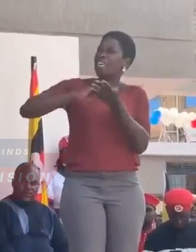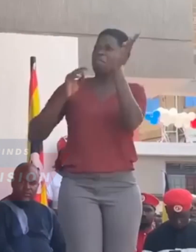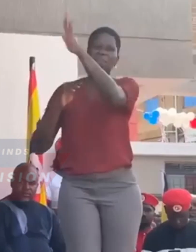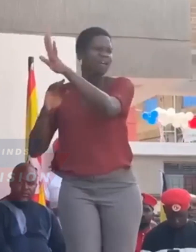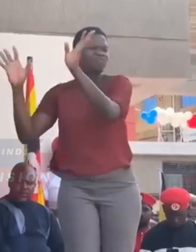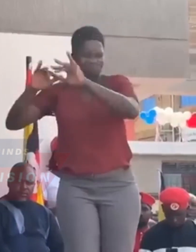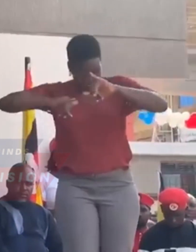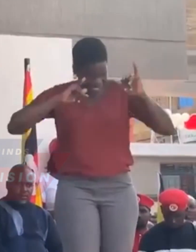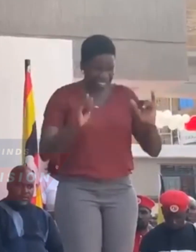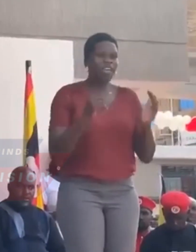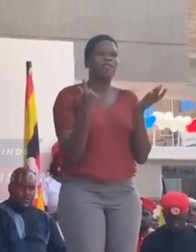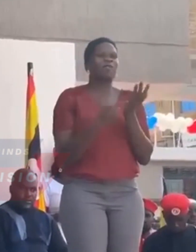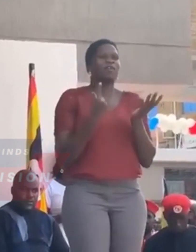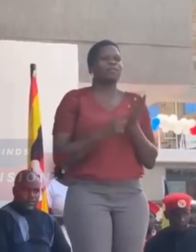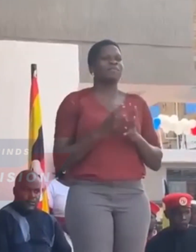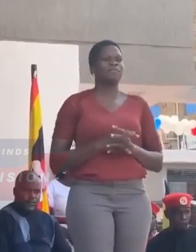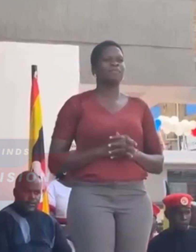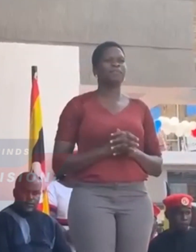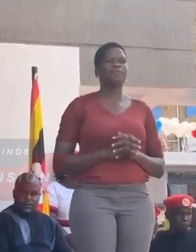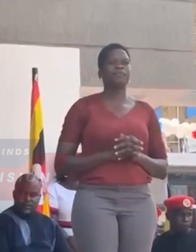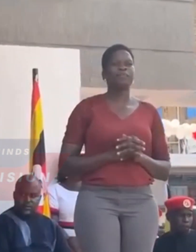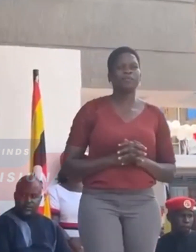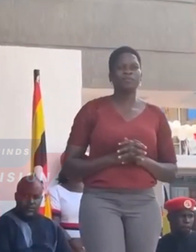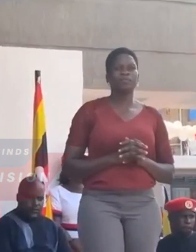That is the country that we want, ladies and gentlemen.